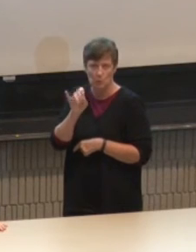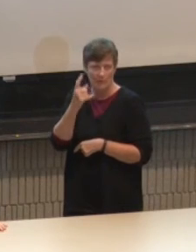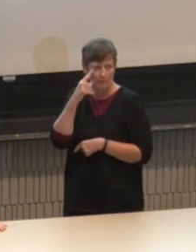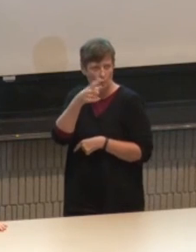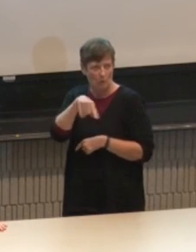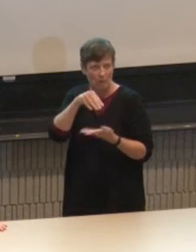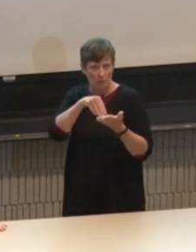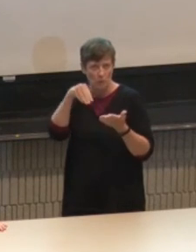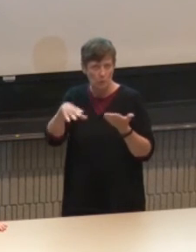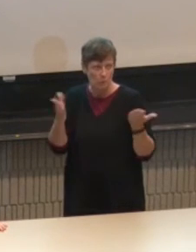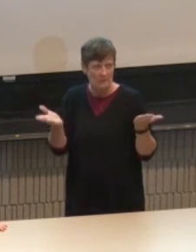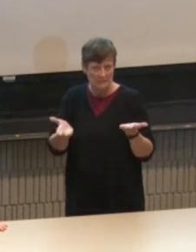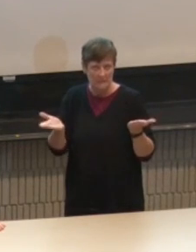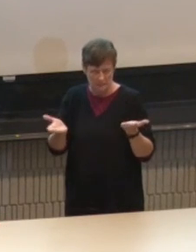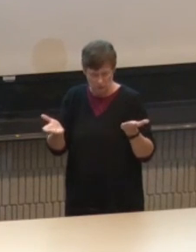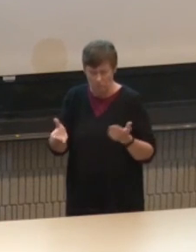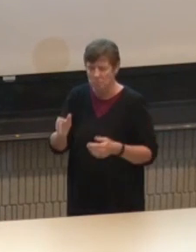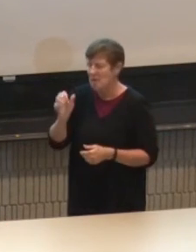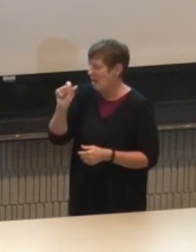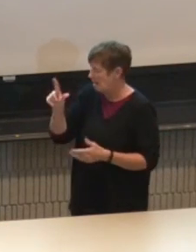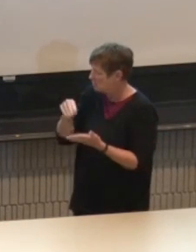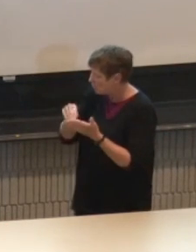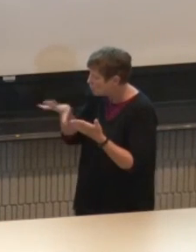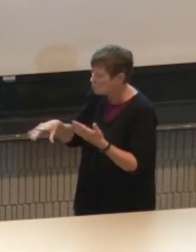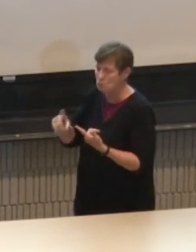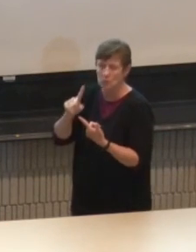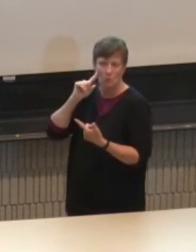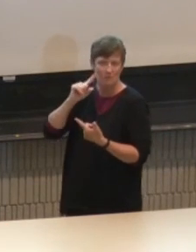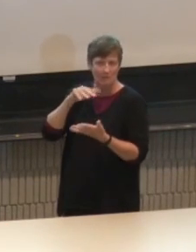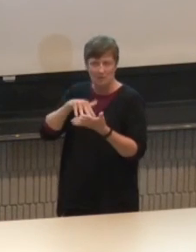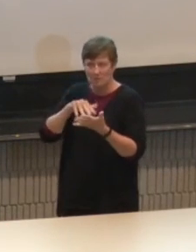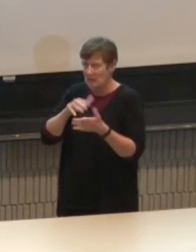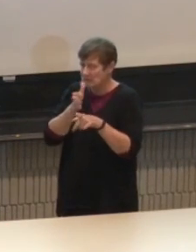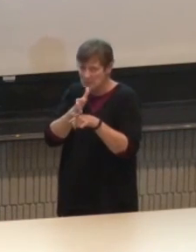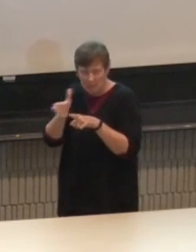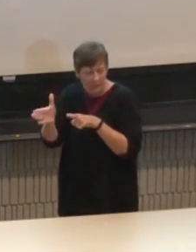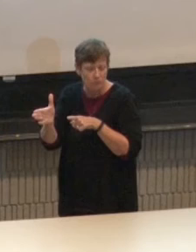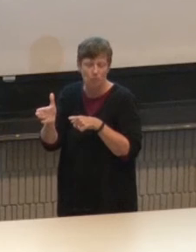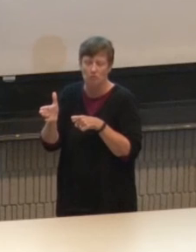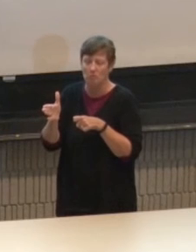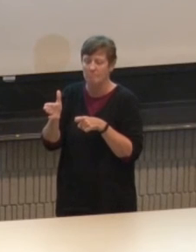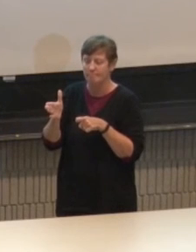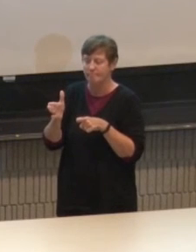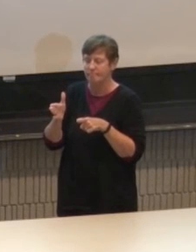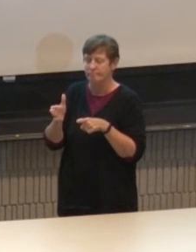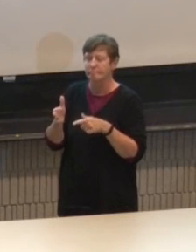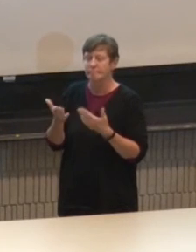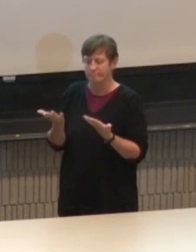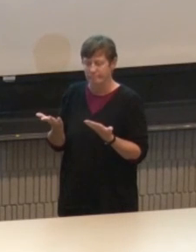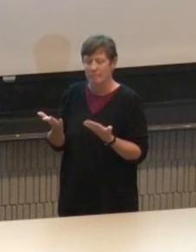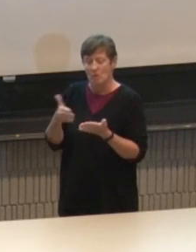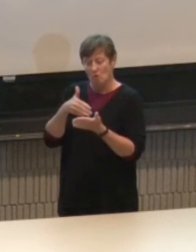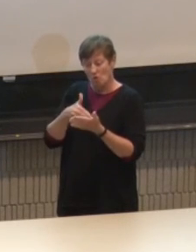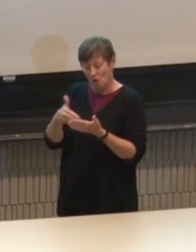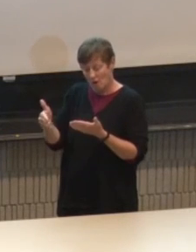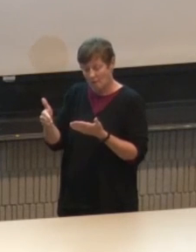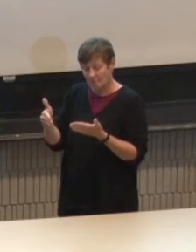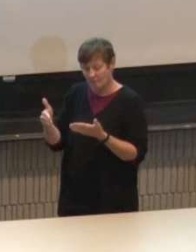audience who are ASL students or Deaf Studies majors, that often students of deaf studies stay away